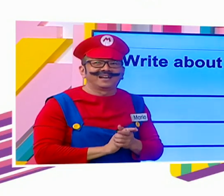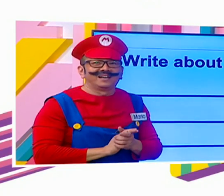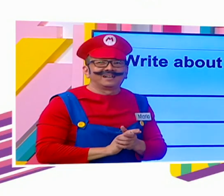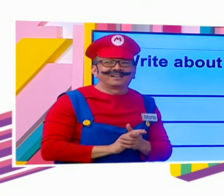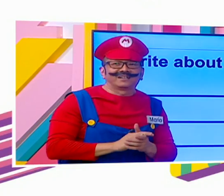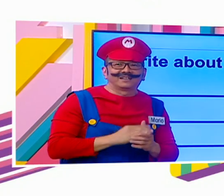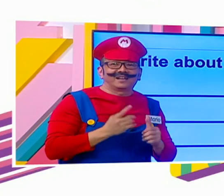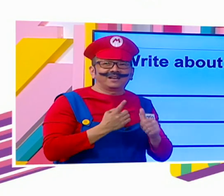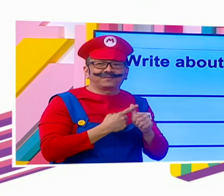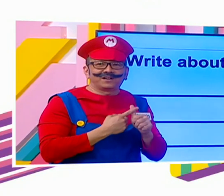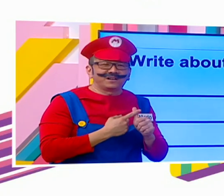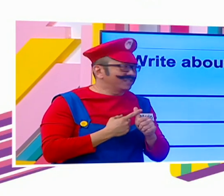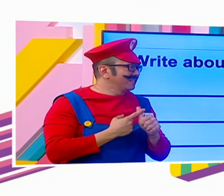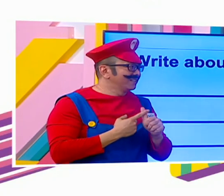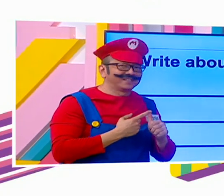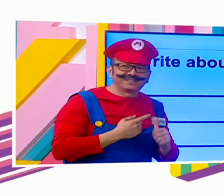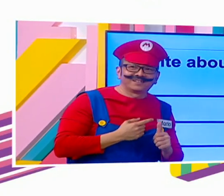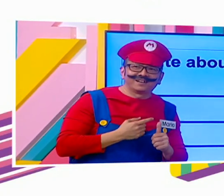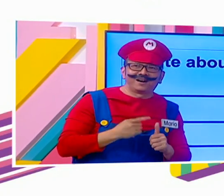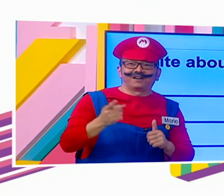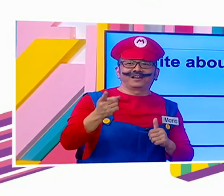Okay, Dahlia first.